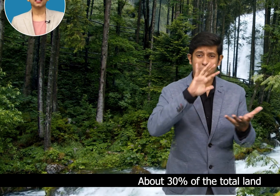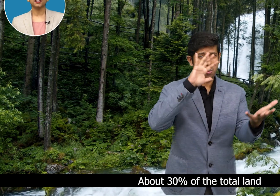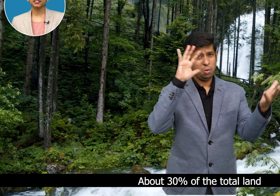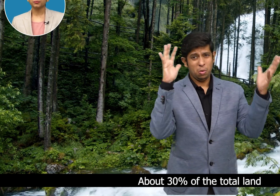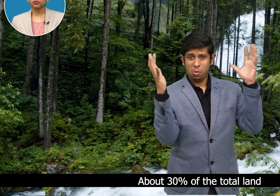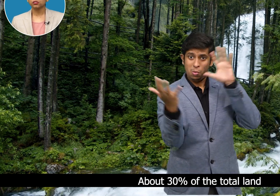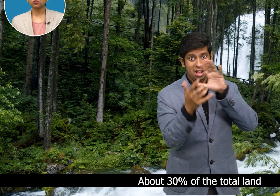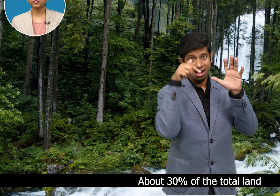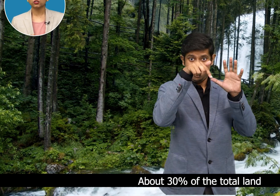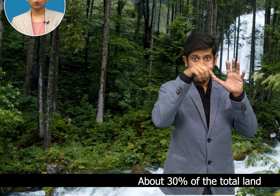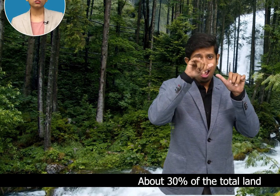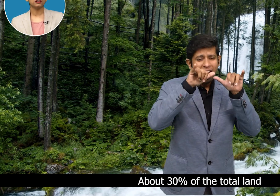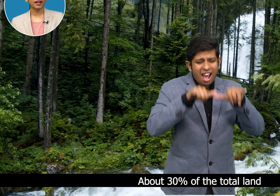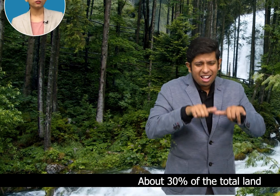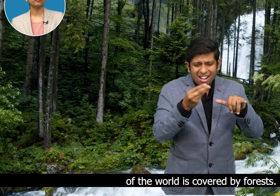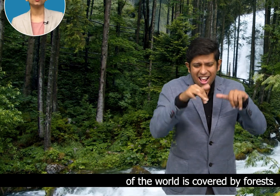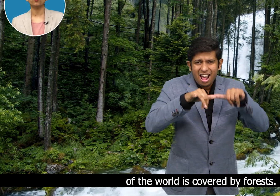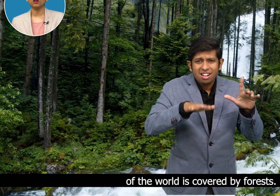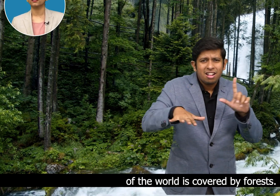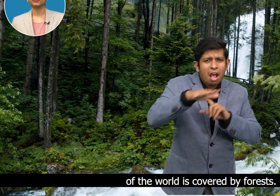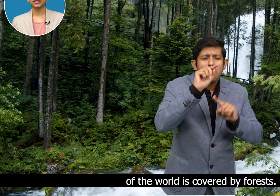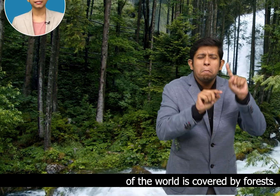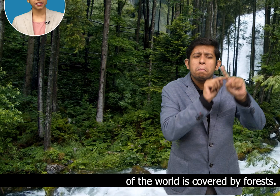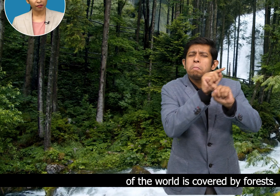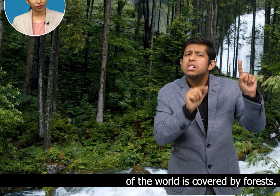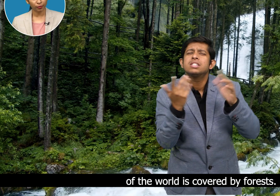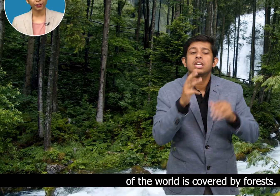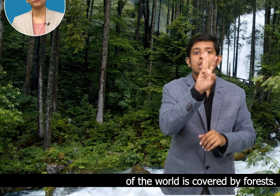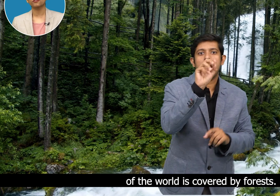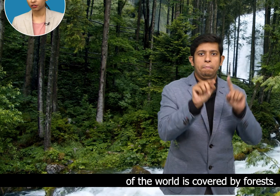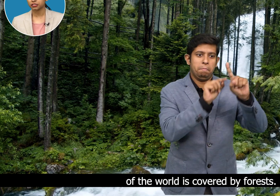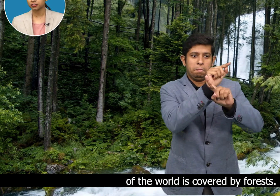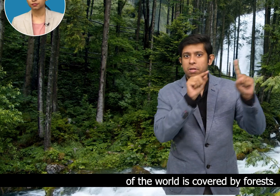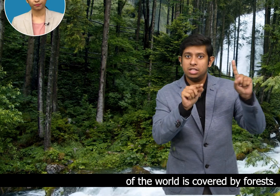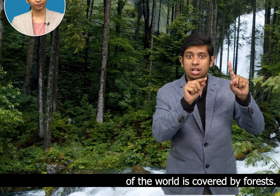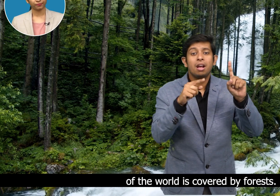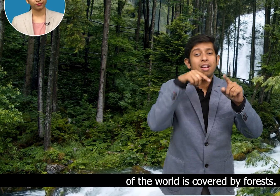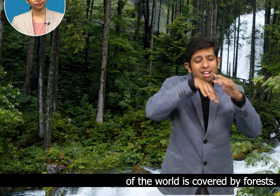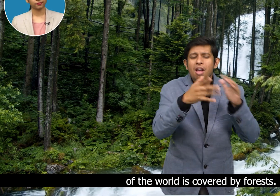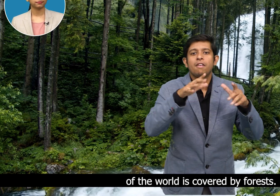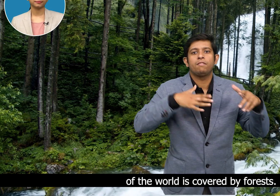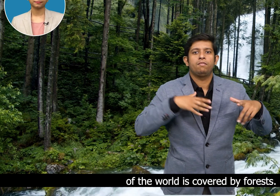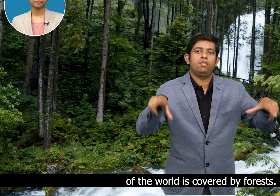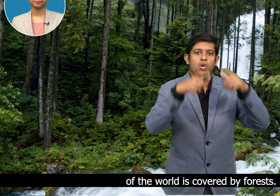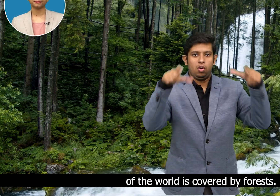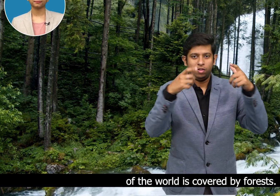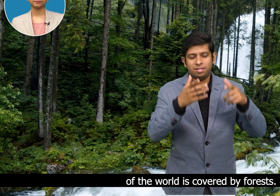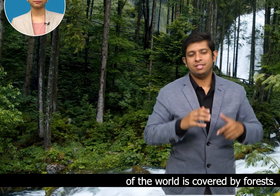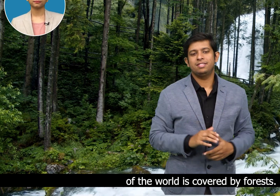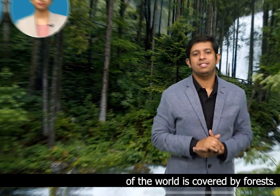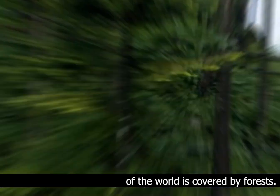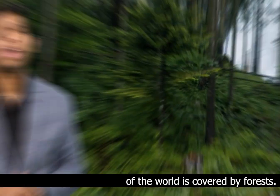About 30% of the total land of the world is covered by forests.